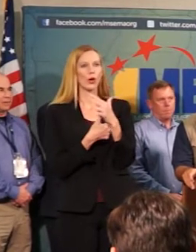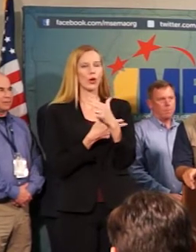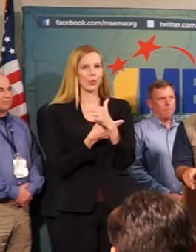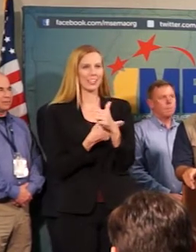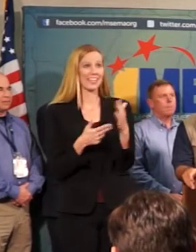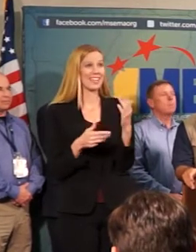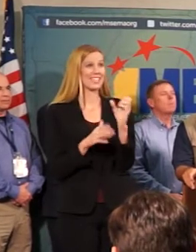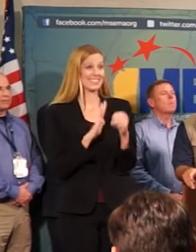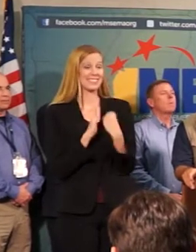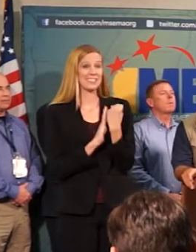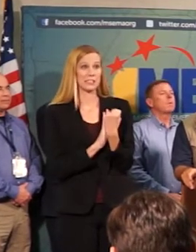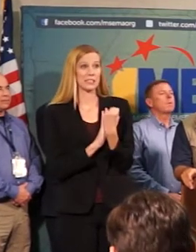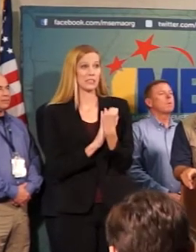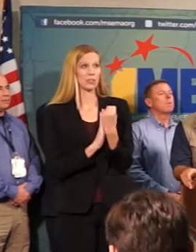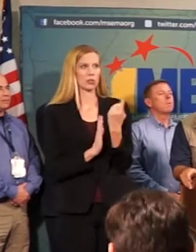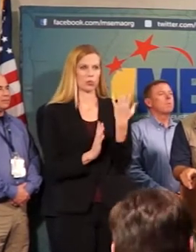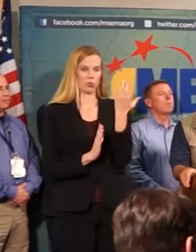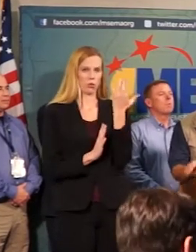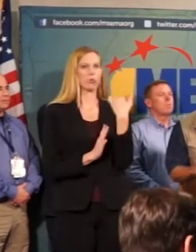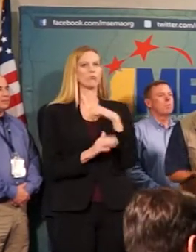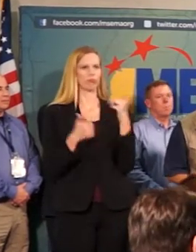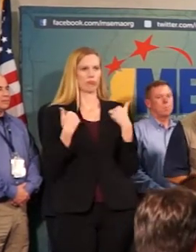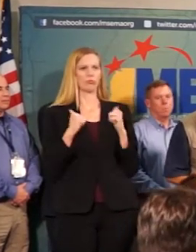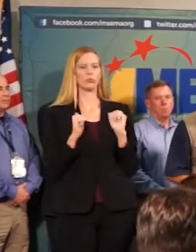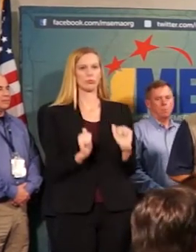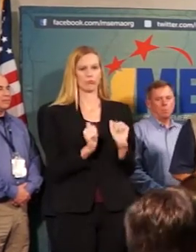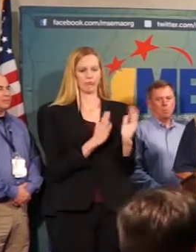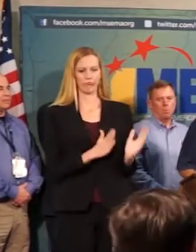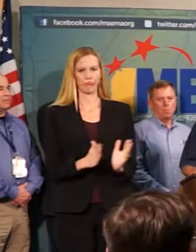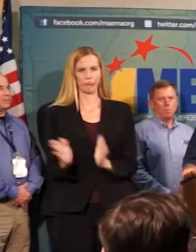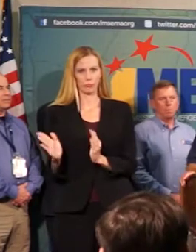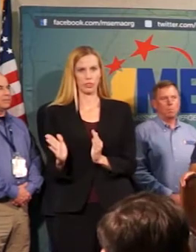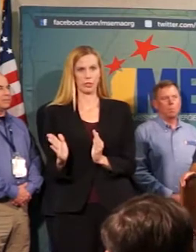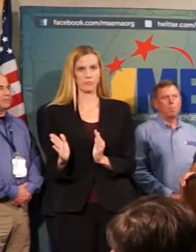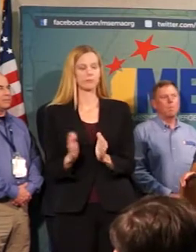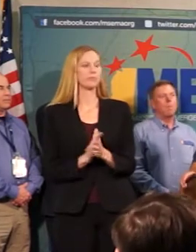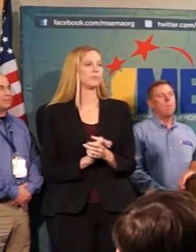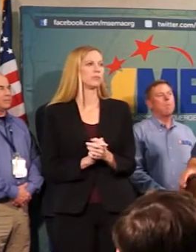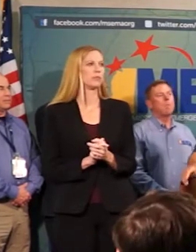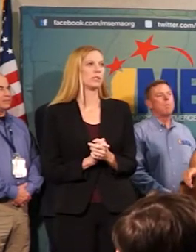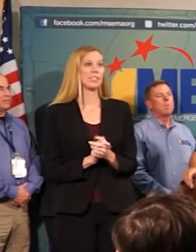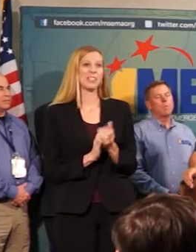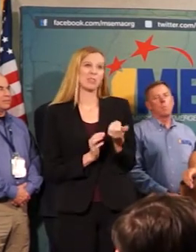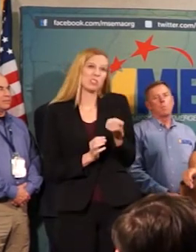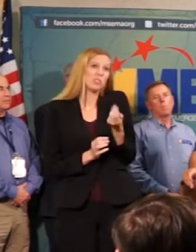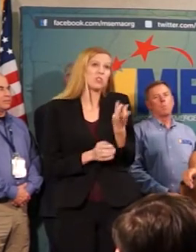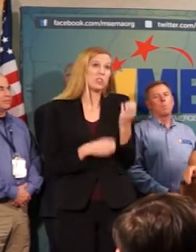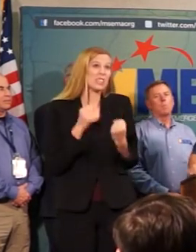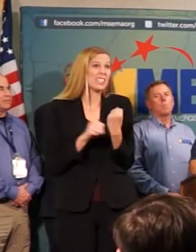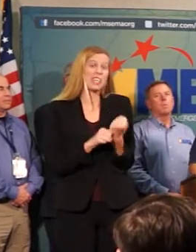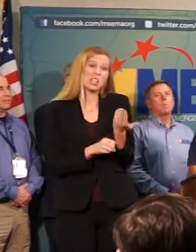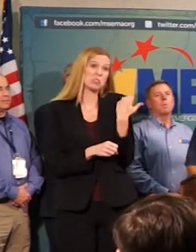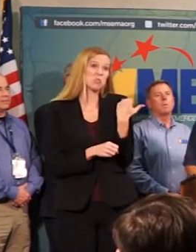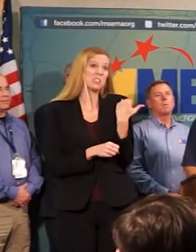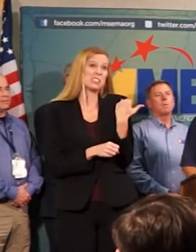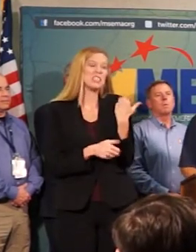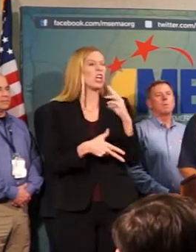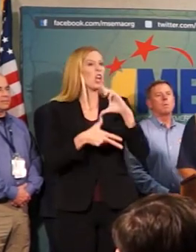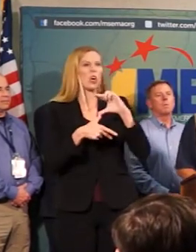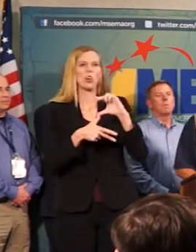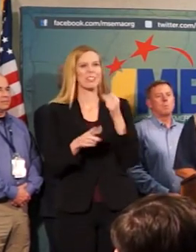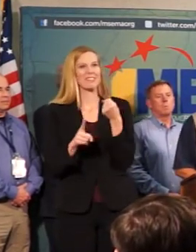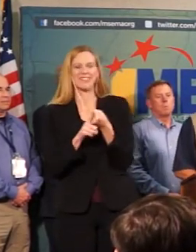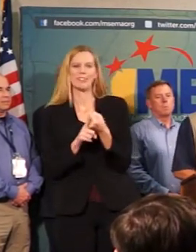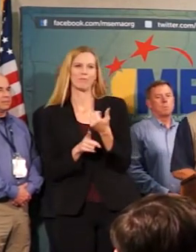fact, in August, for the last 4 years, we have not had a hurricane. It has been